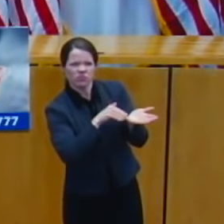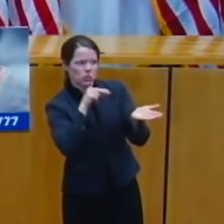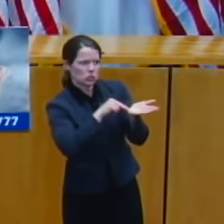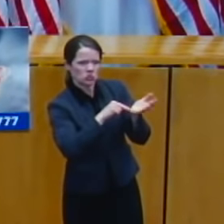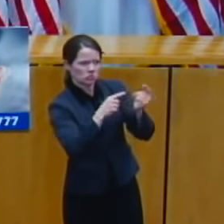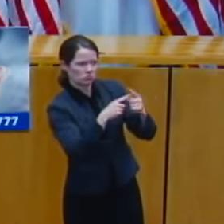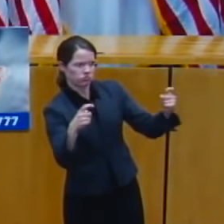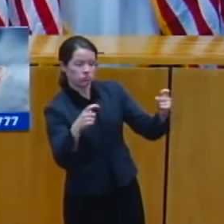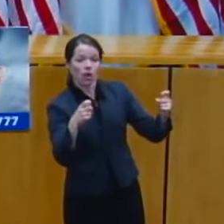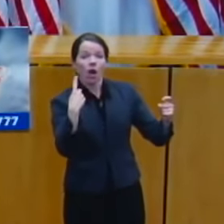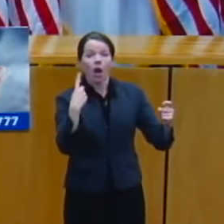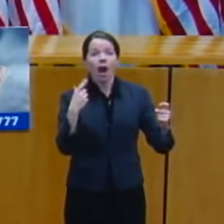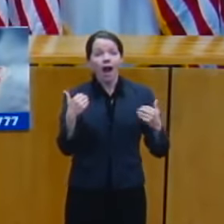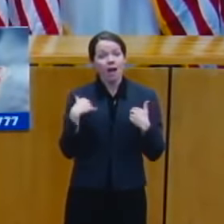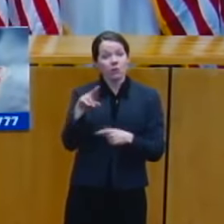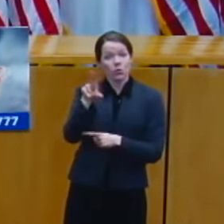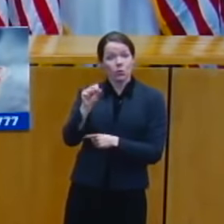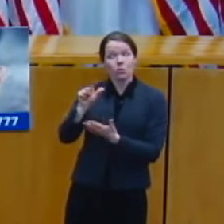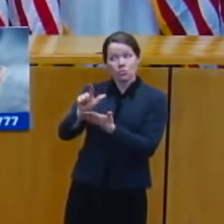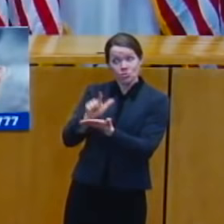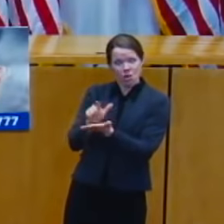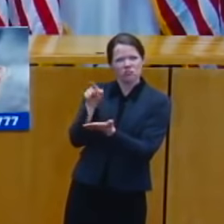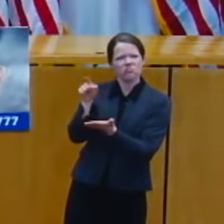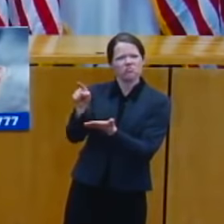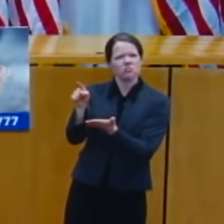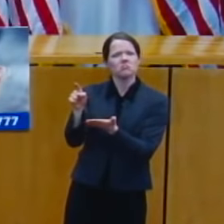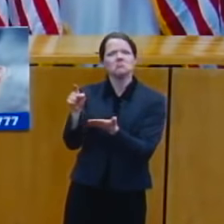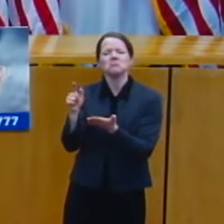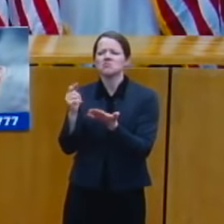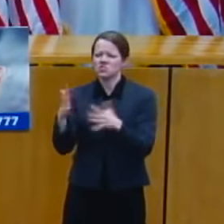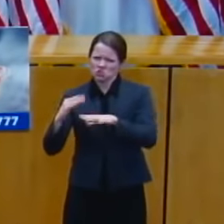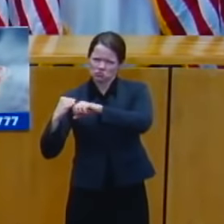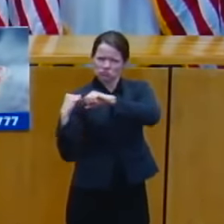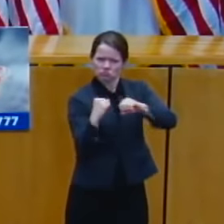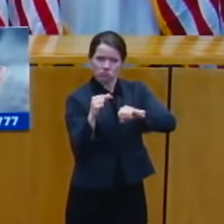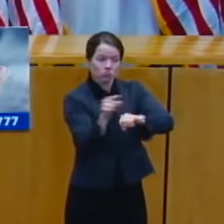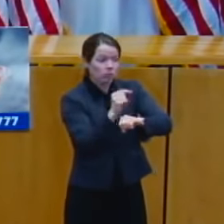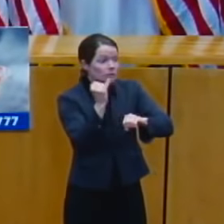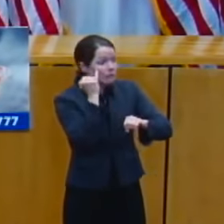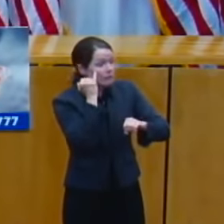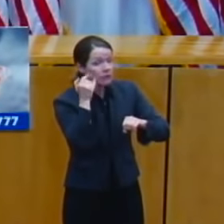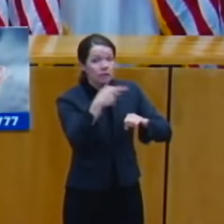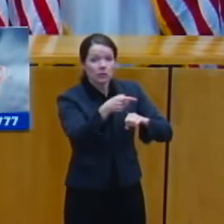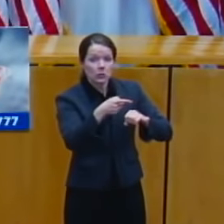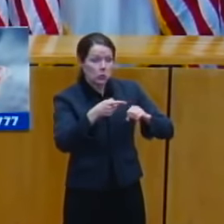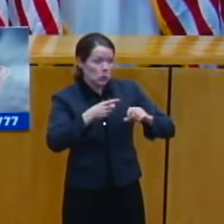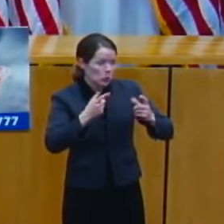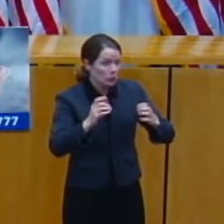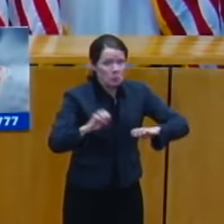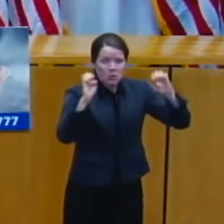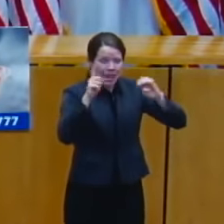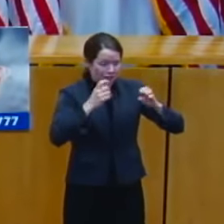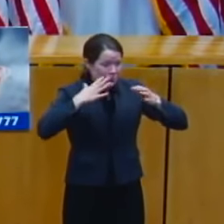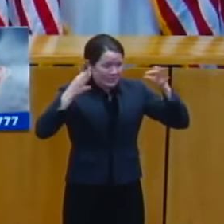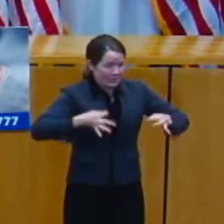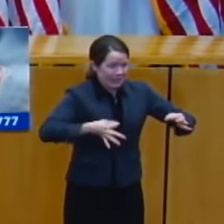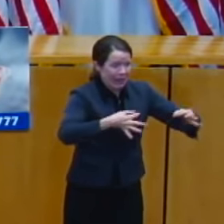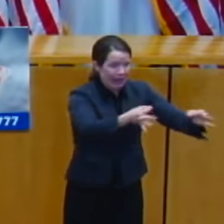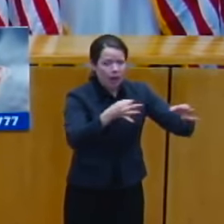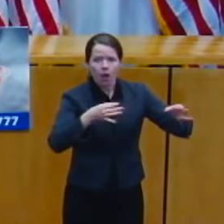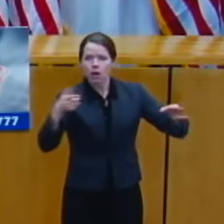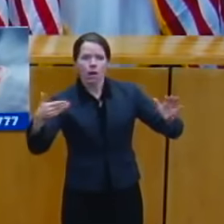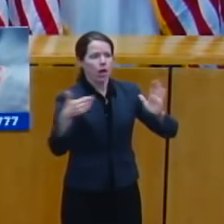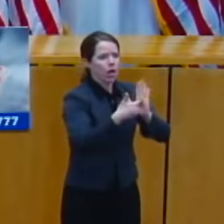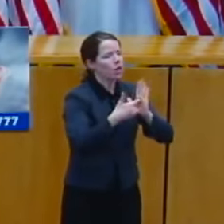especially volunteers against lawsuits and civil liability. But during this pandemic, we're in unprecedented times where